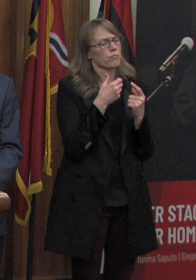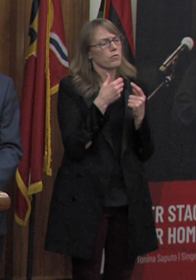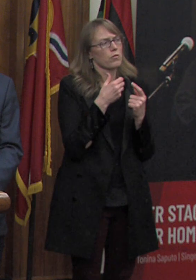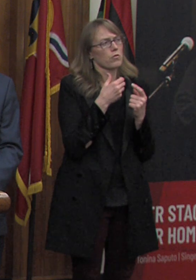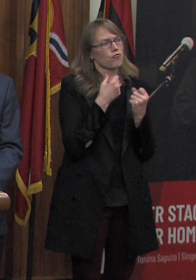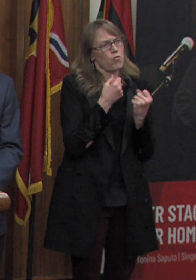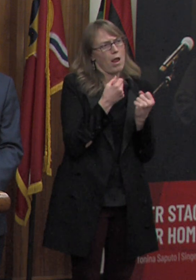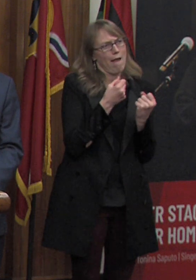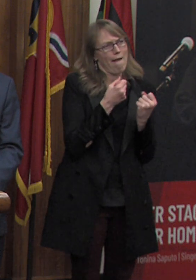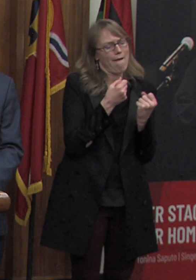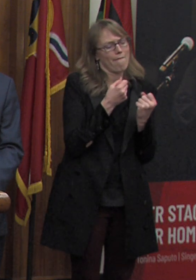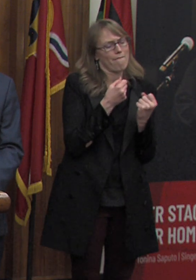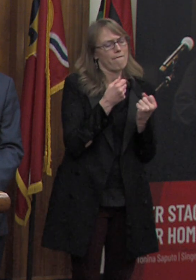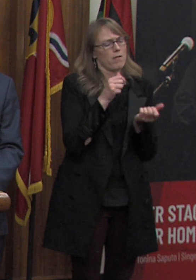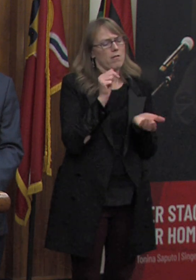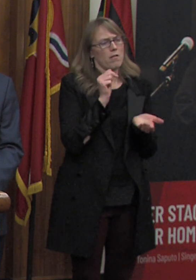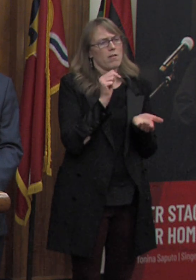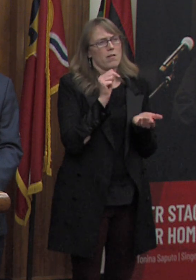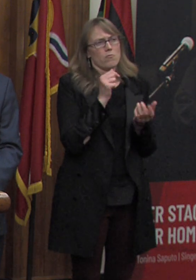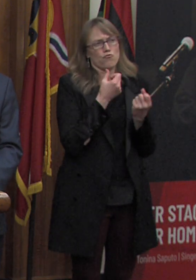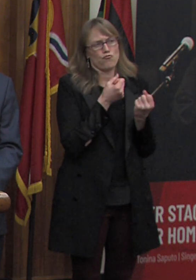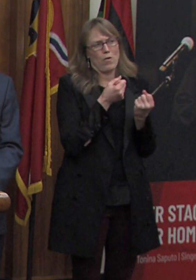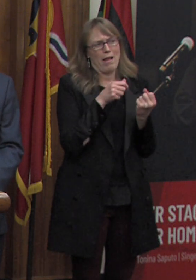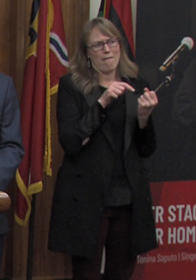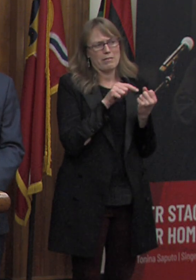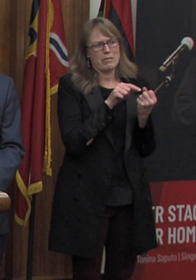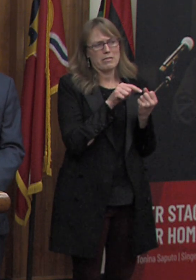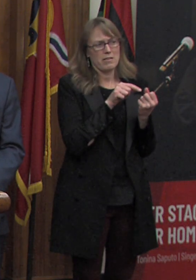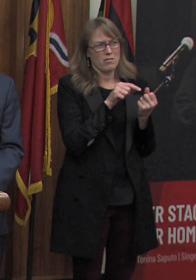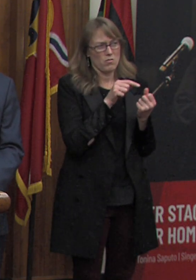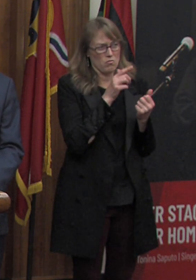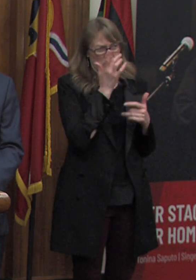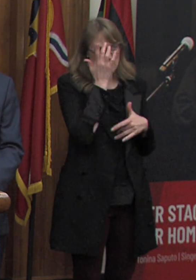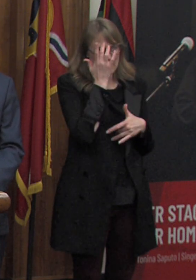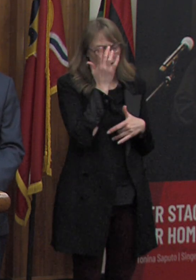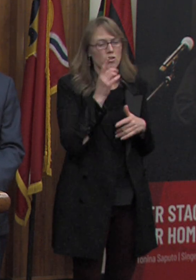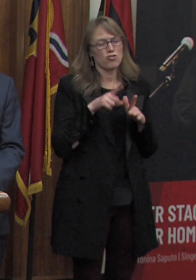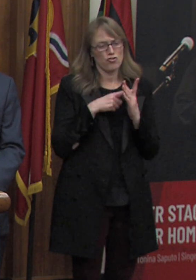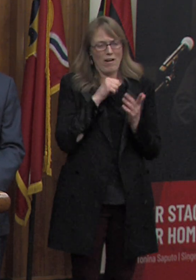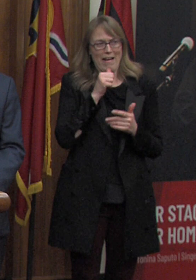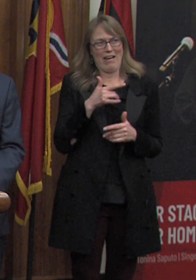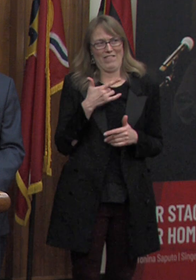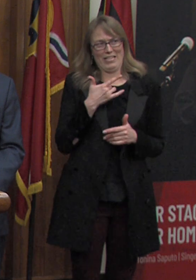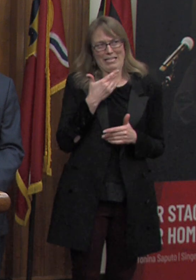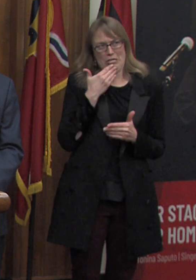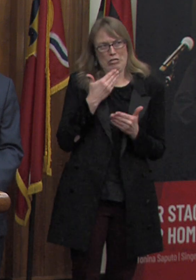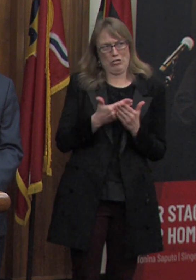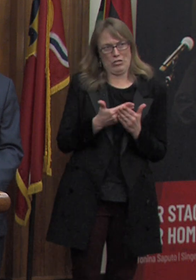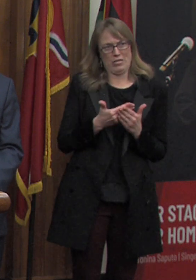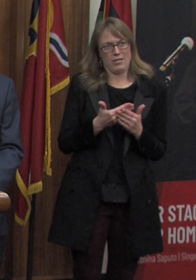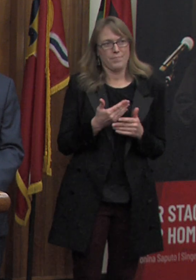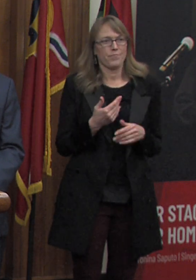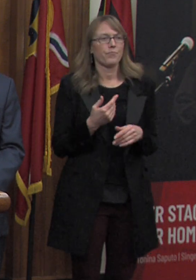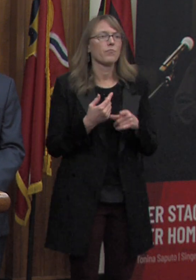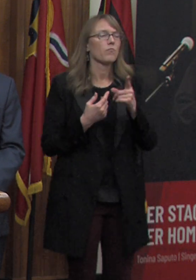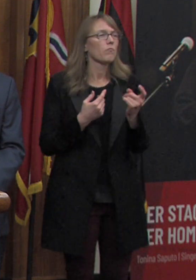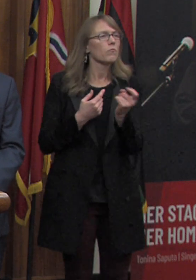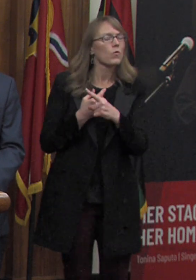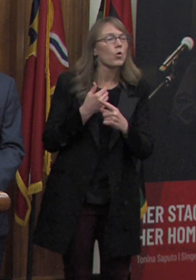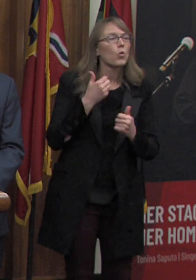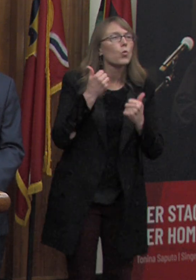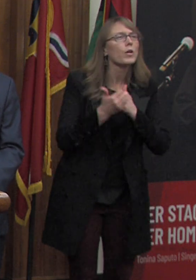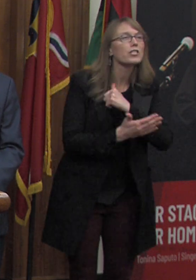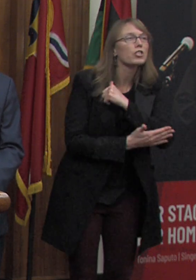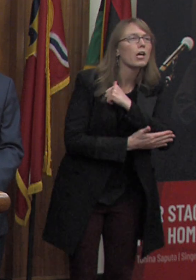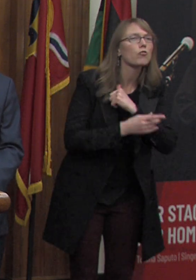did this person come from? We're not going to disclose that. Okay. Are they? It's one of these called source countries. So one of the countries that has